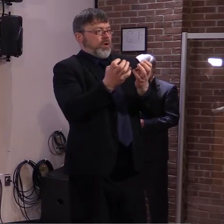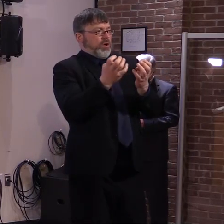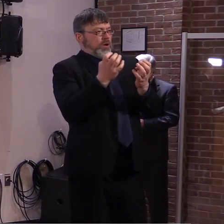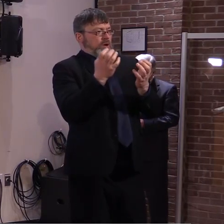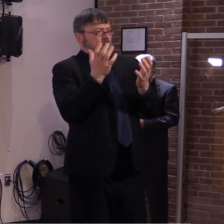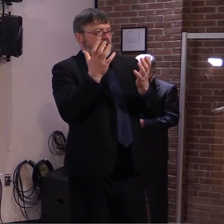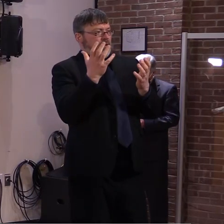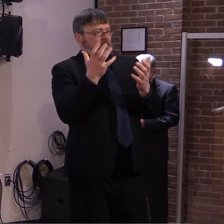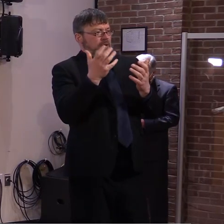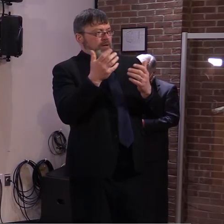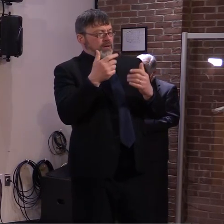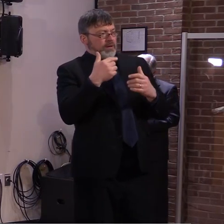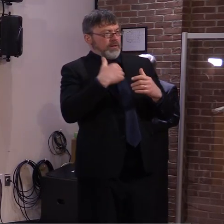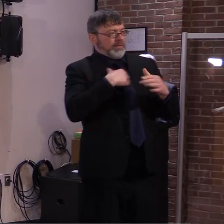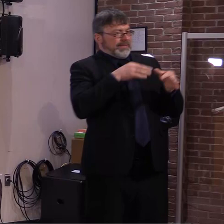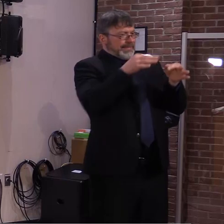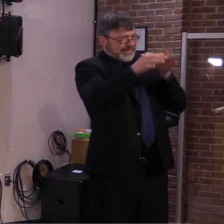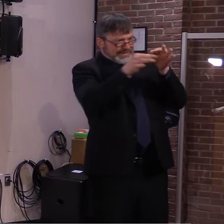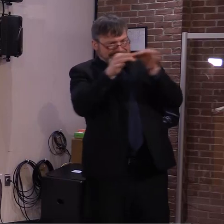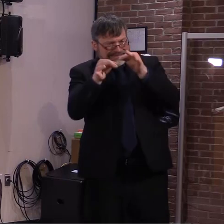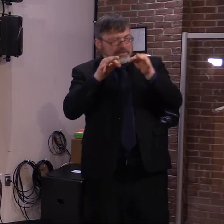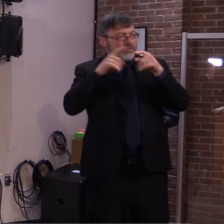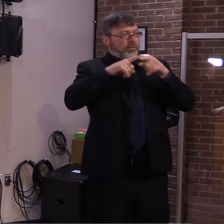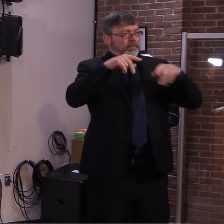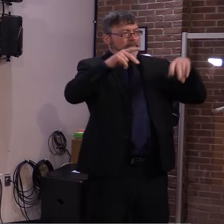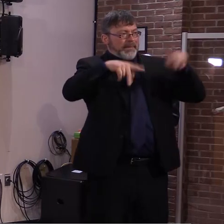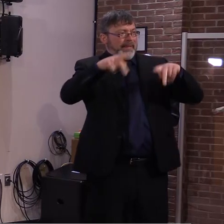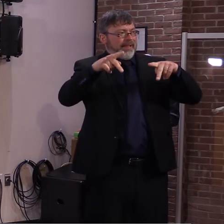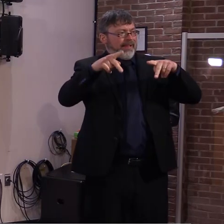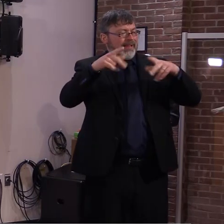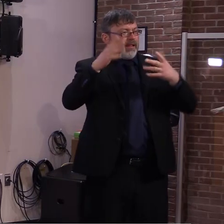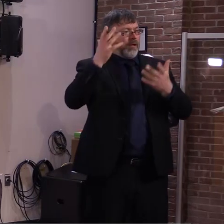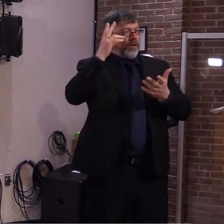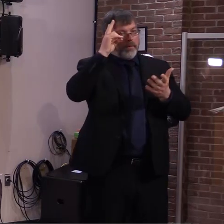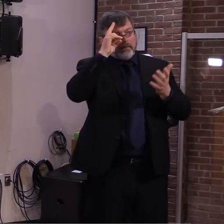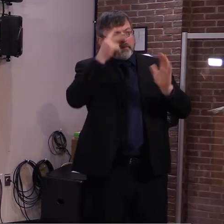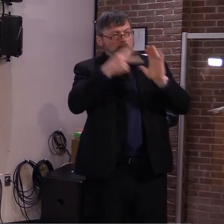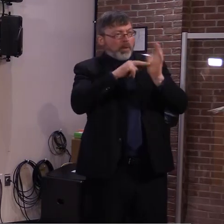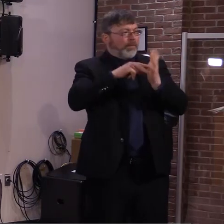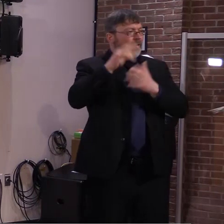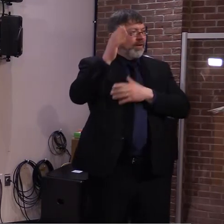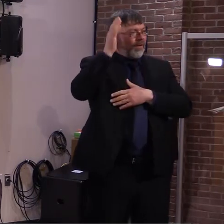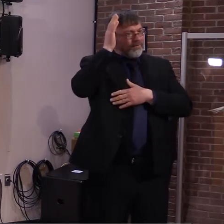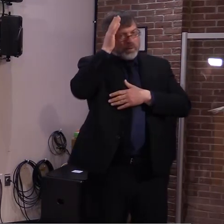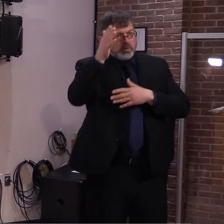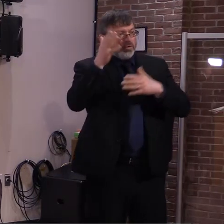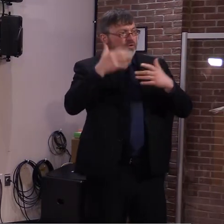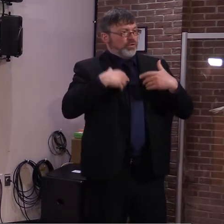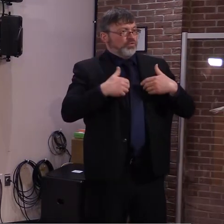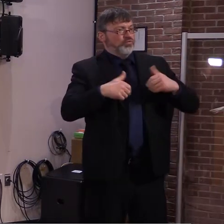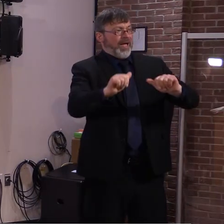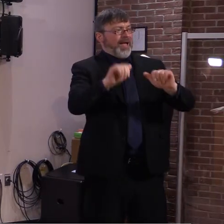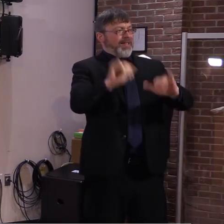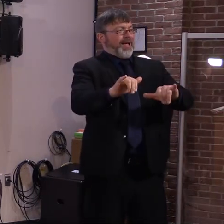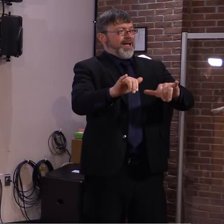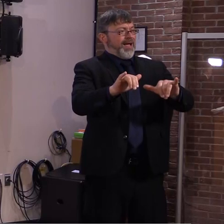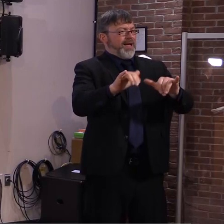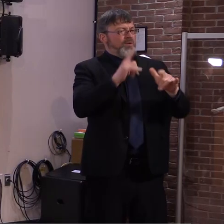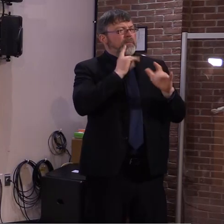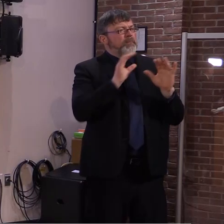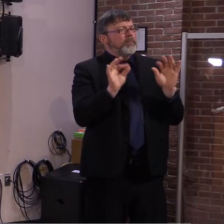are today, and what this means in the future, I think is essential and will